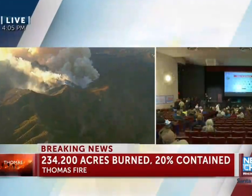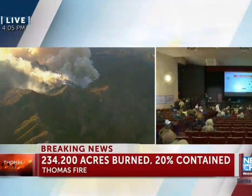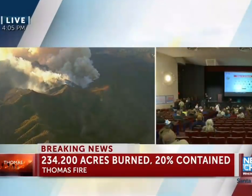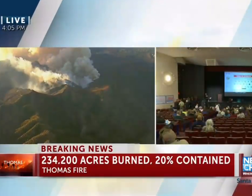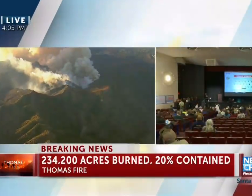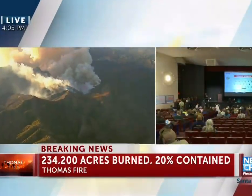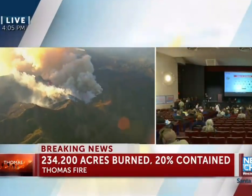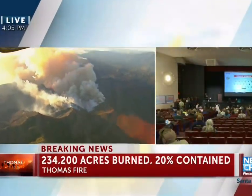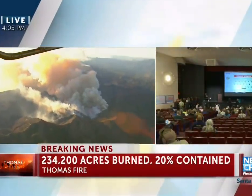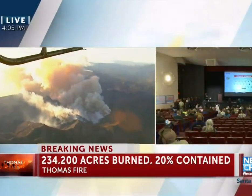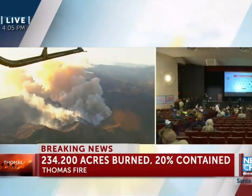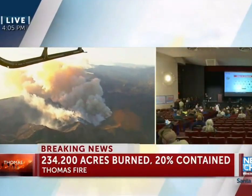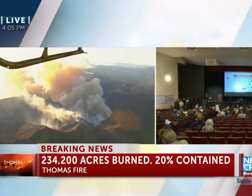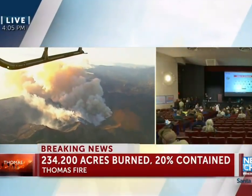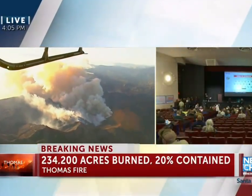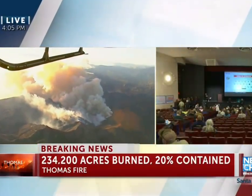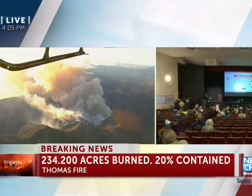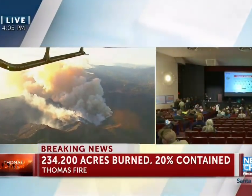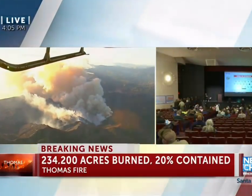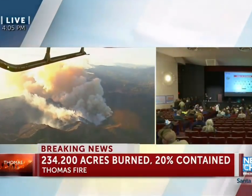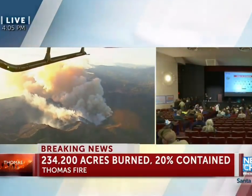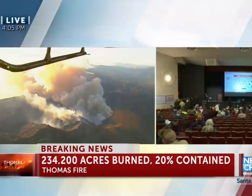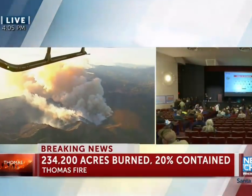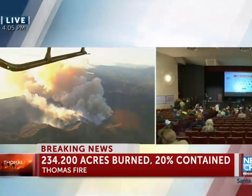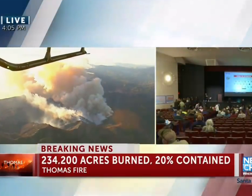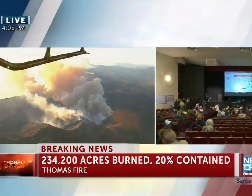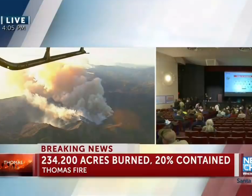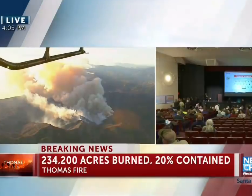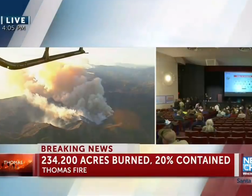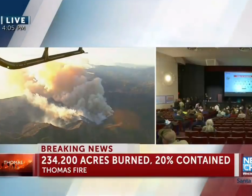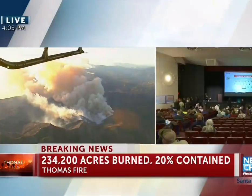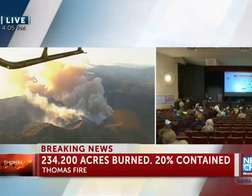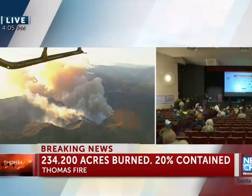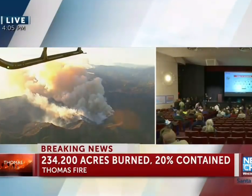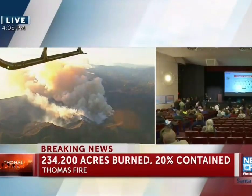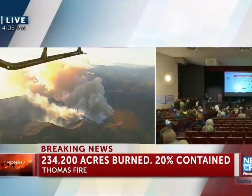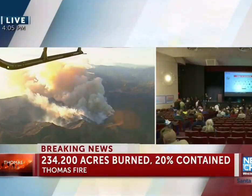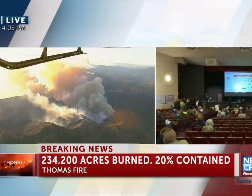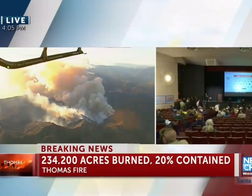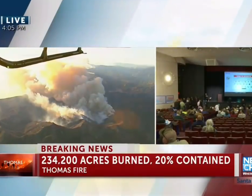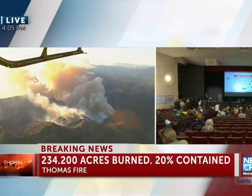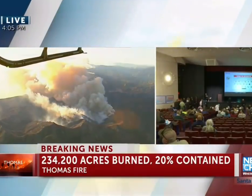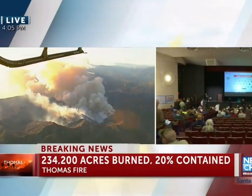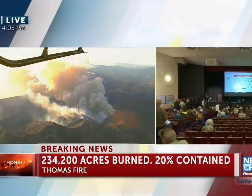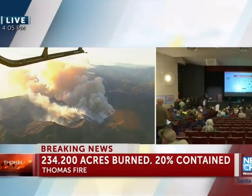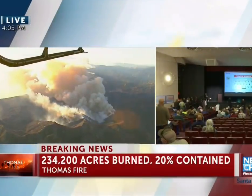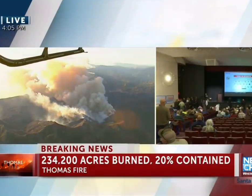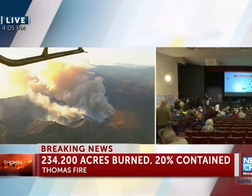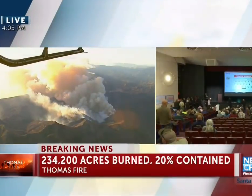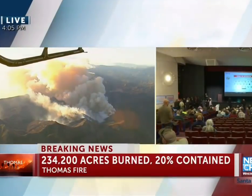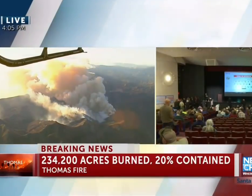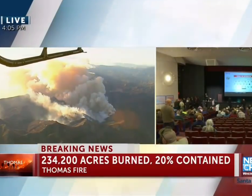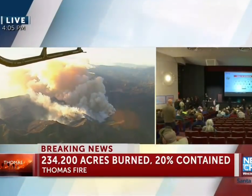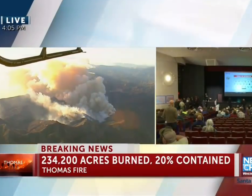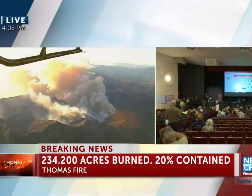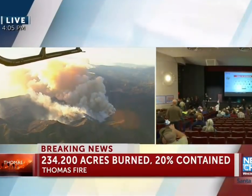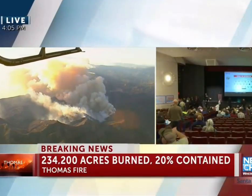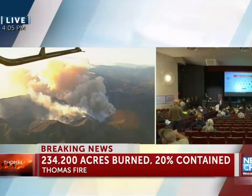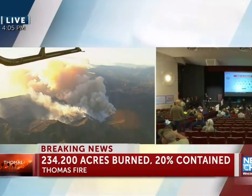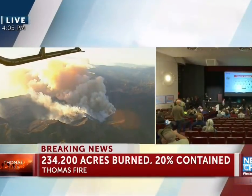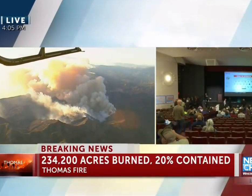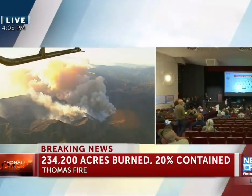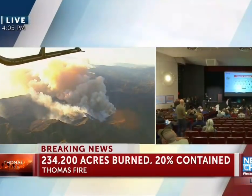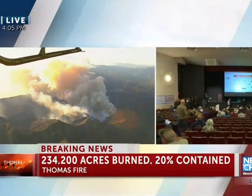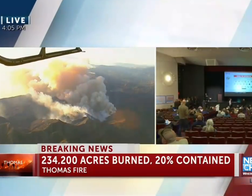rules. We think, okay, the wind isn't going to feed it, the wind's not going to push it, so it's not going to go any farther than here, and then it chews